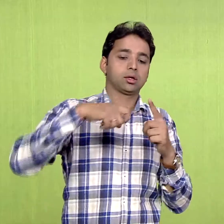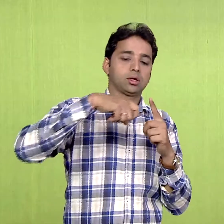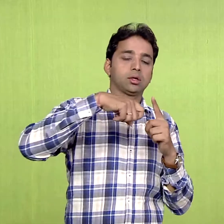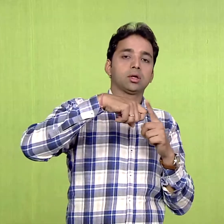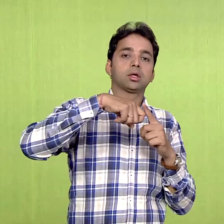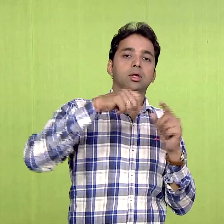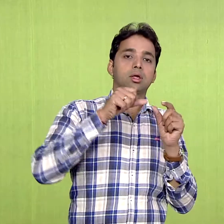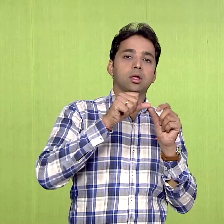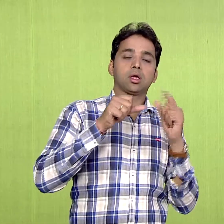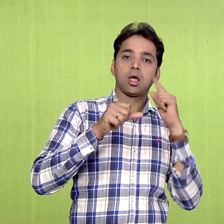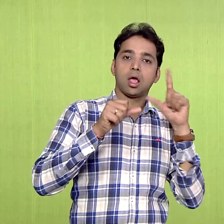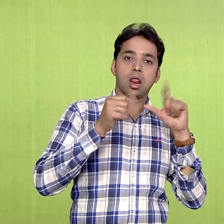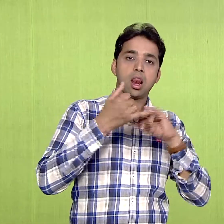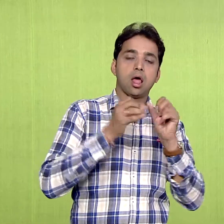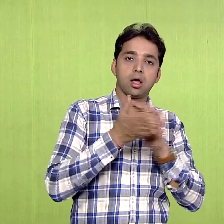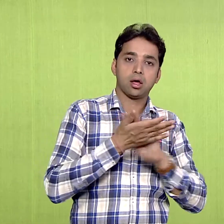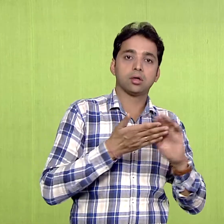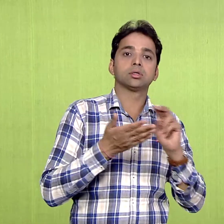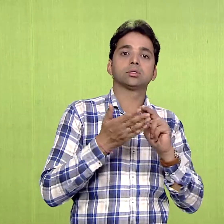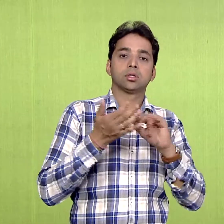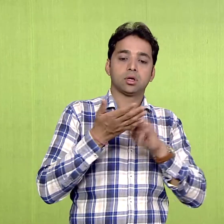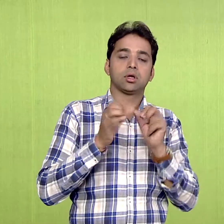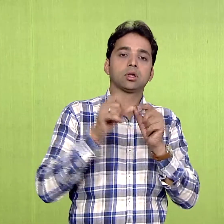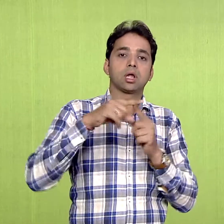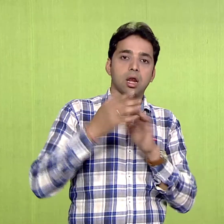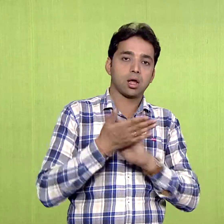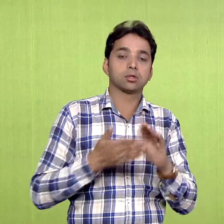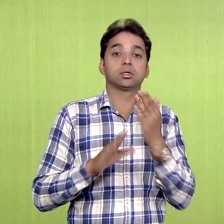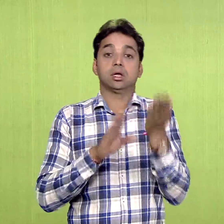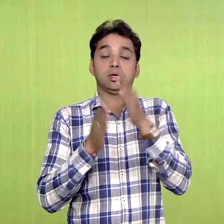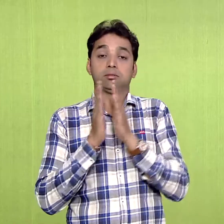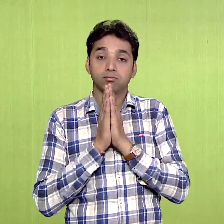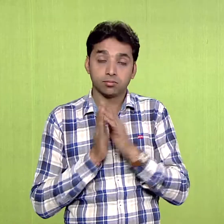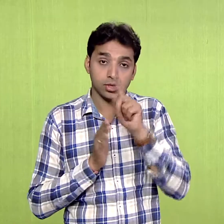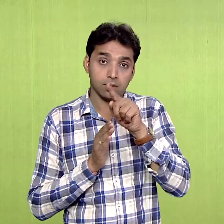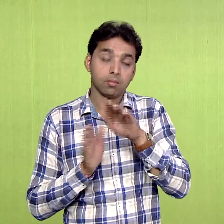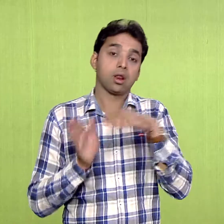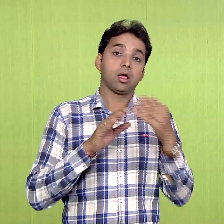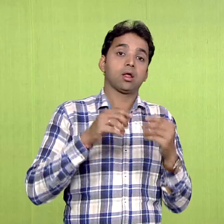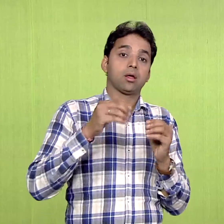and Vaikuntha Perumal temples at Kanchipuram.